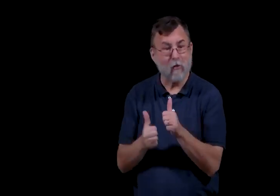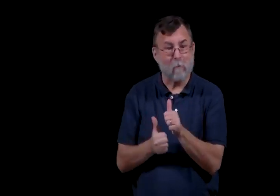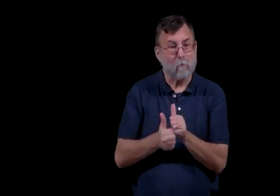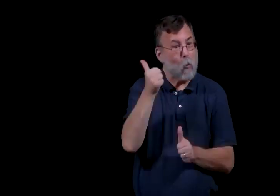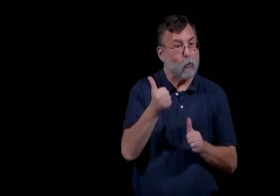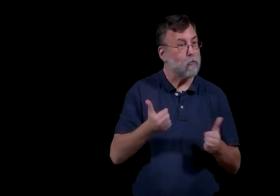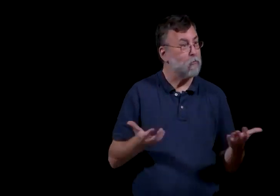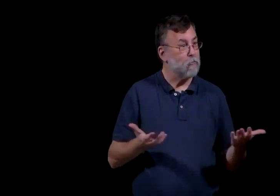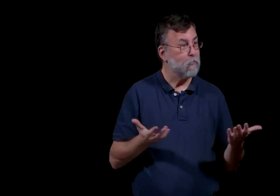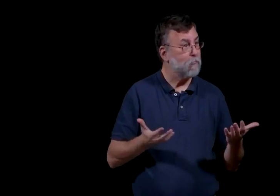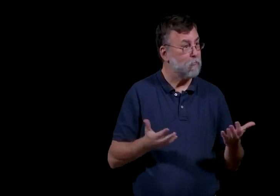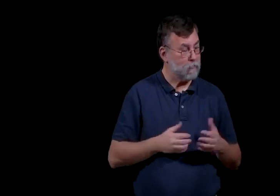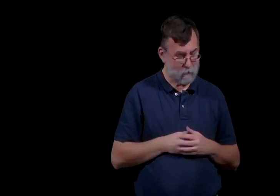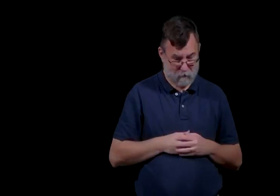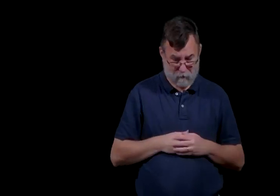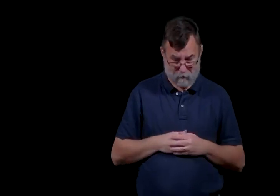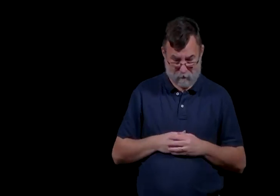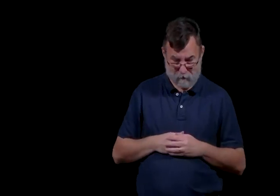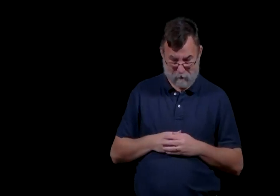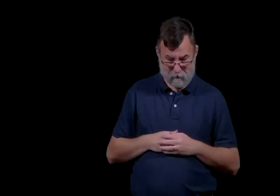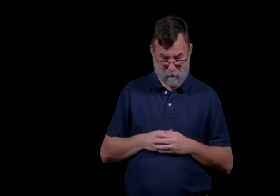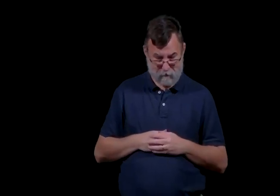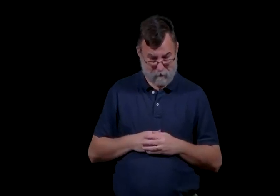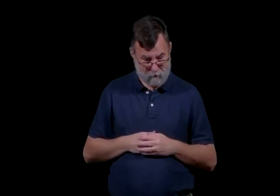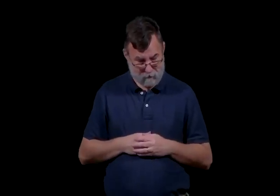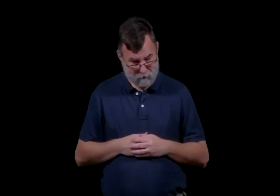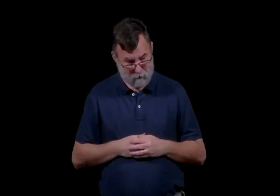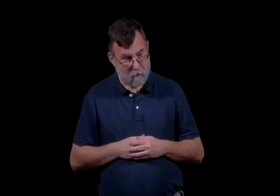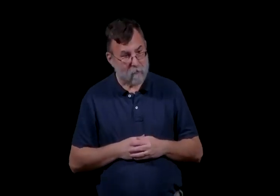So whatever you should want most,